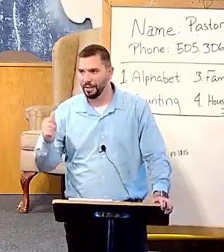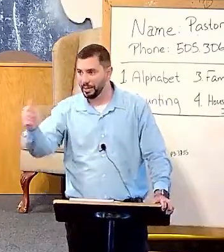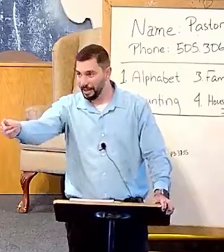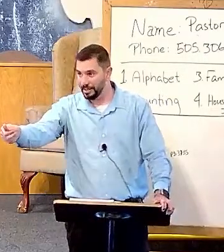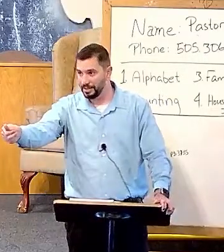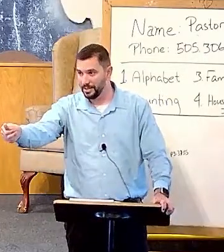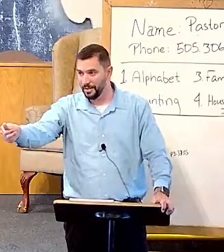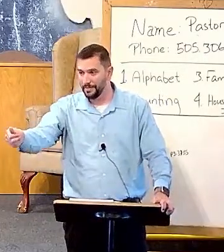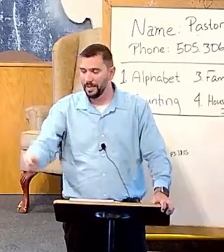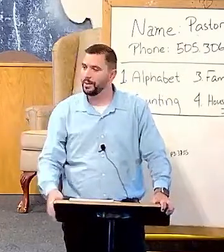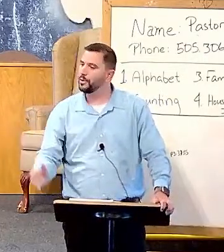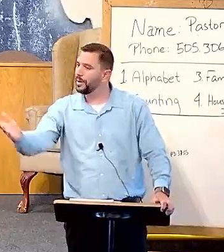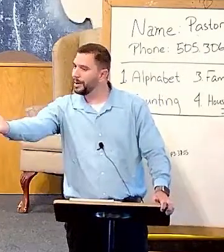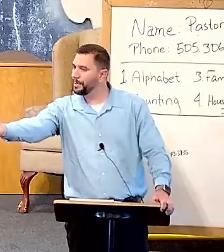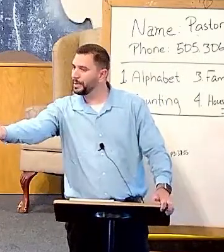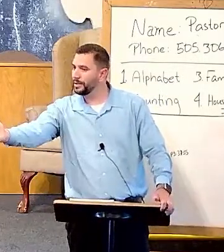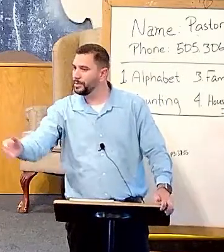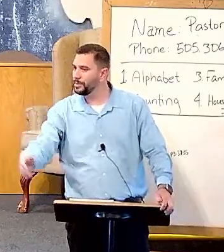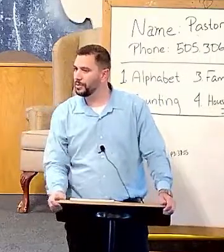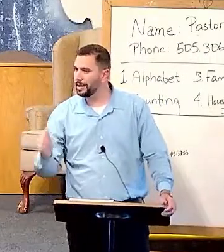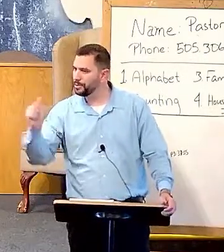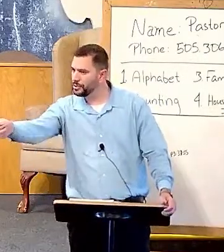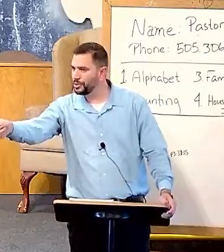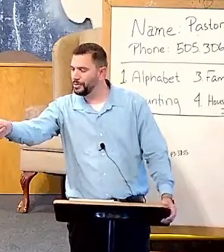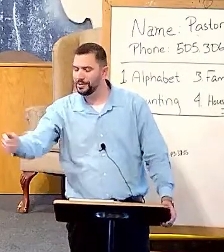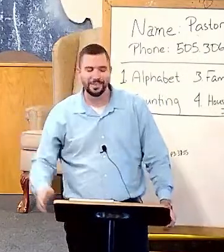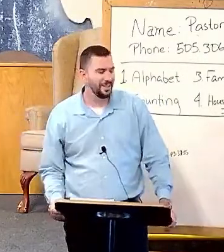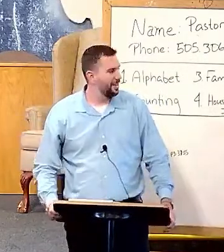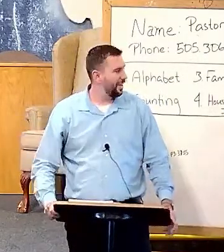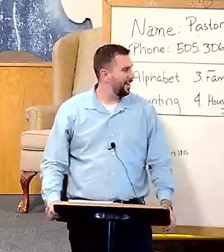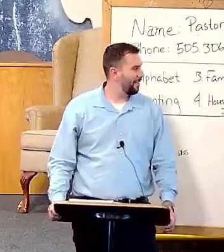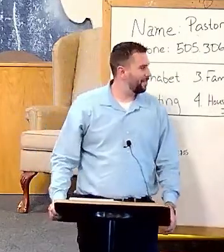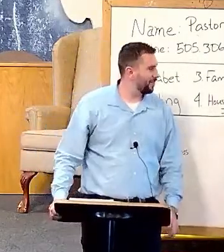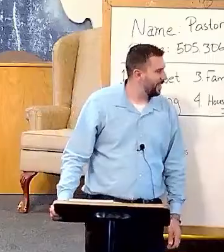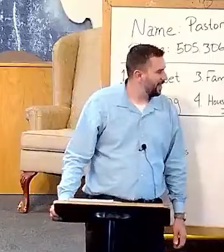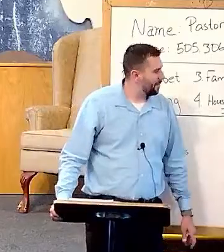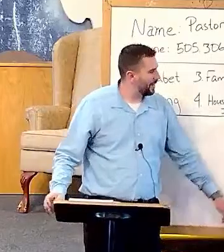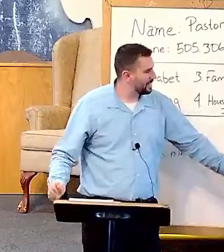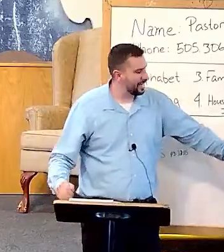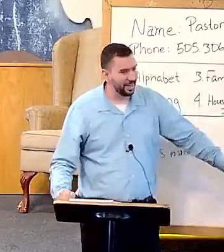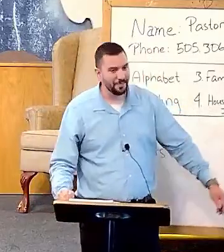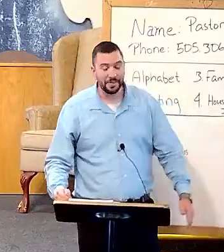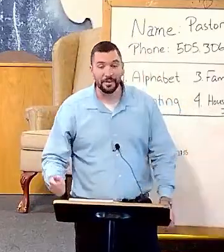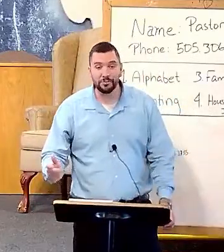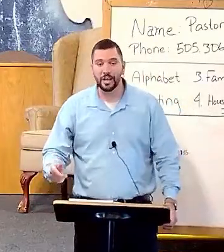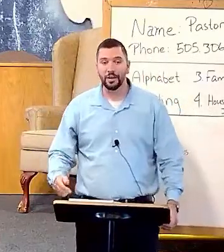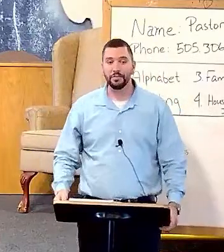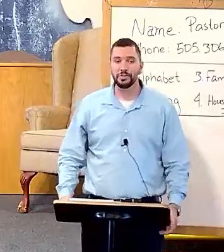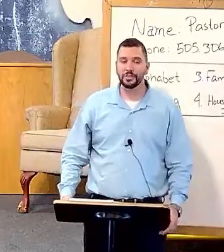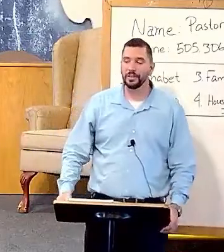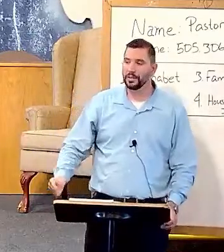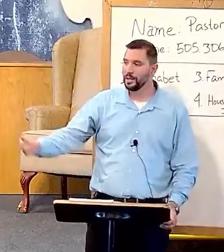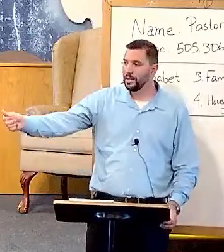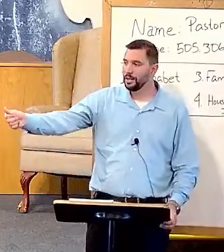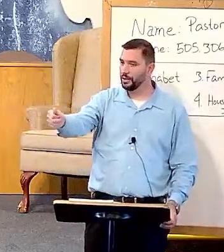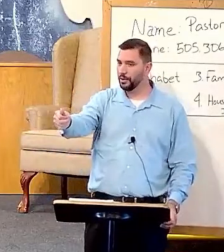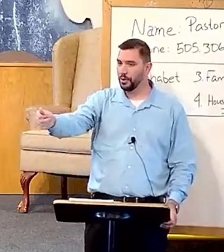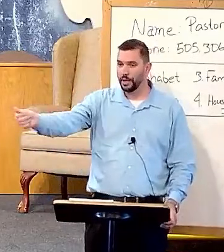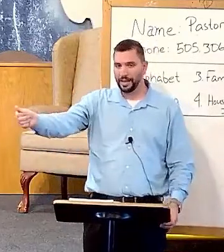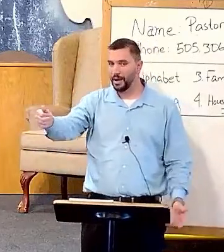that. I don't know why I'm picking on you, Miss Rianne. I'm using you. But themselves, you're going to go like that, with just